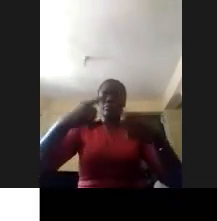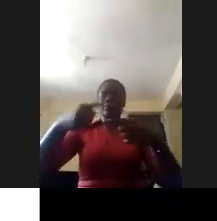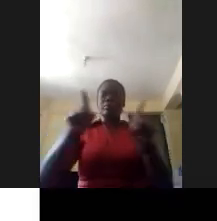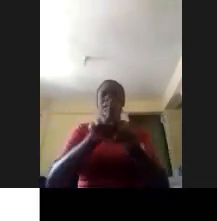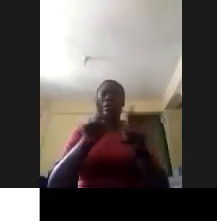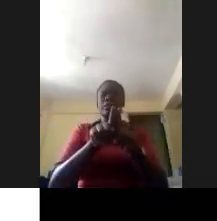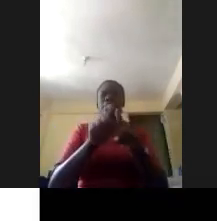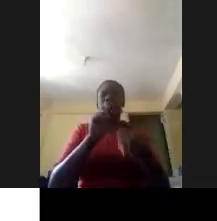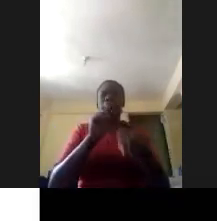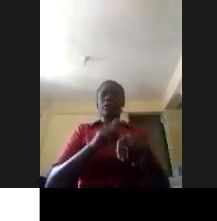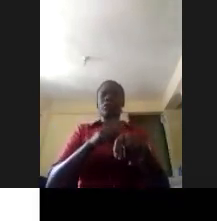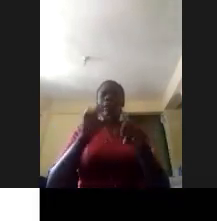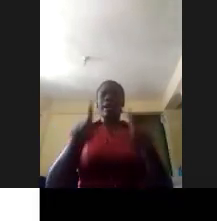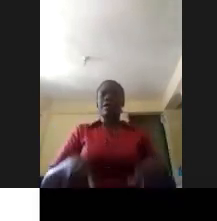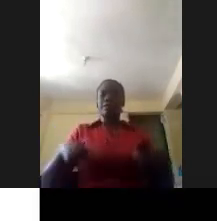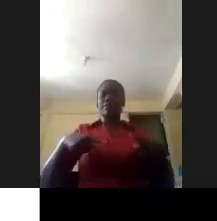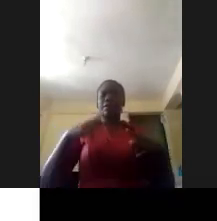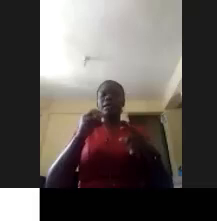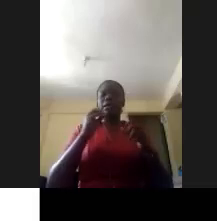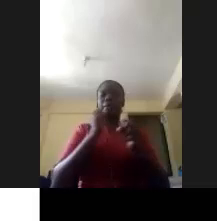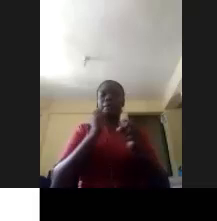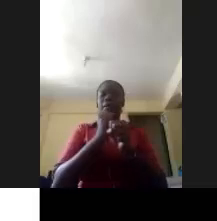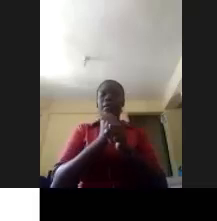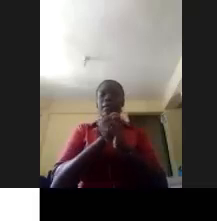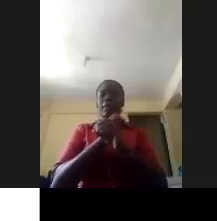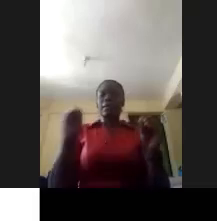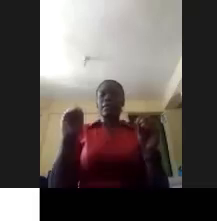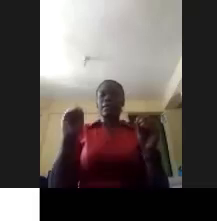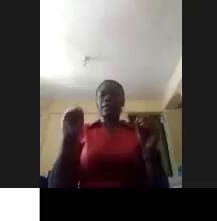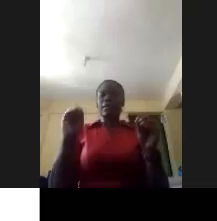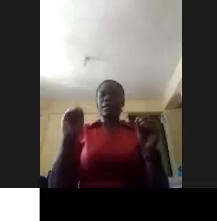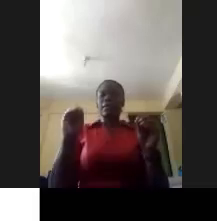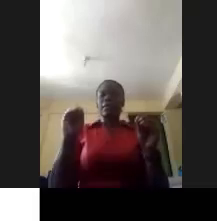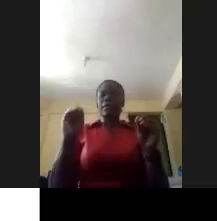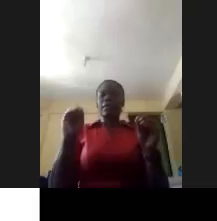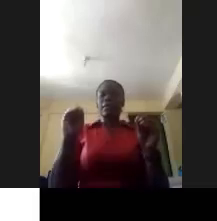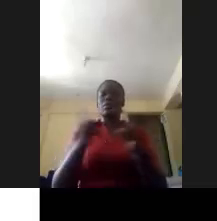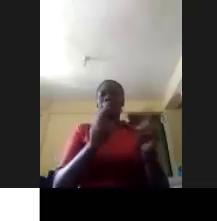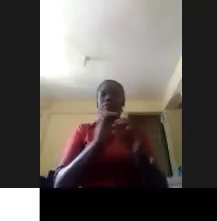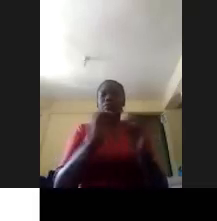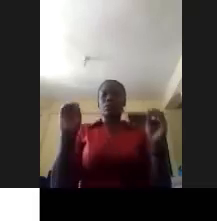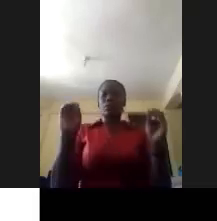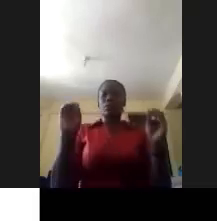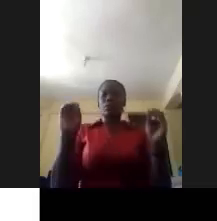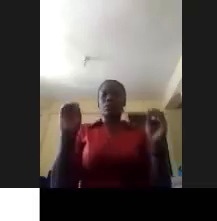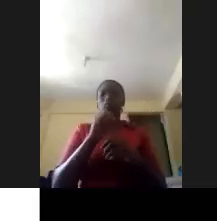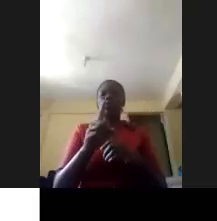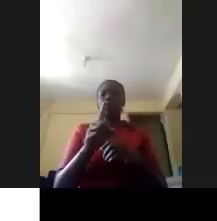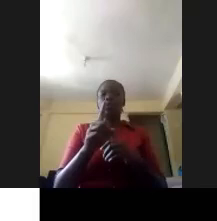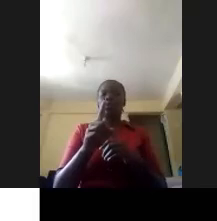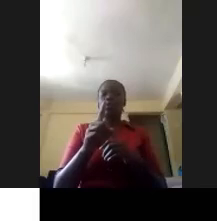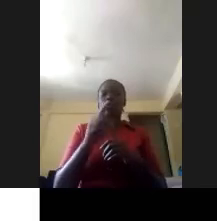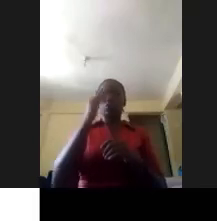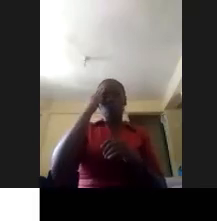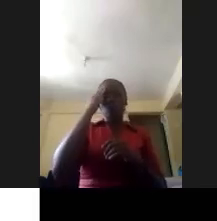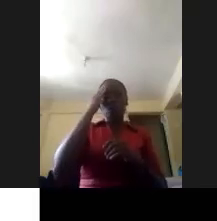of life in which nothing is normative Mhm, demographically. Yeah. So,